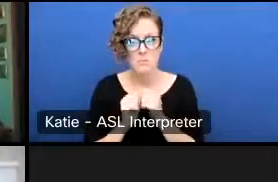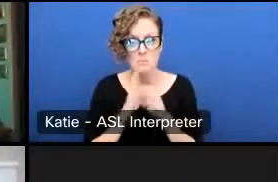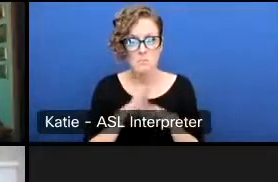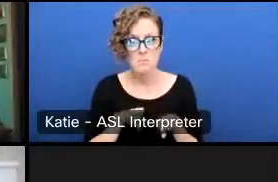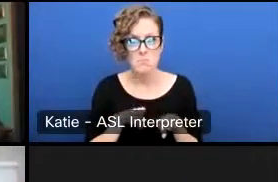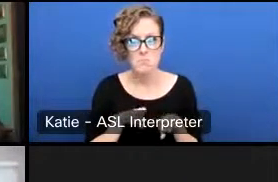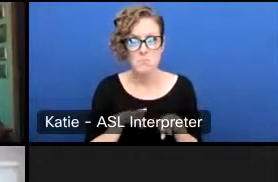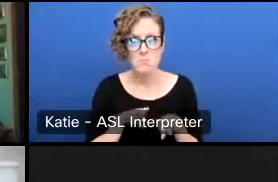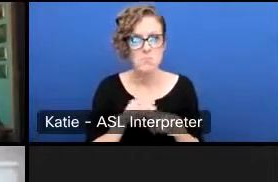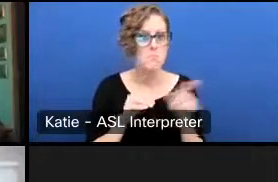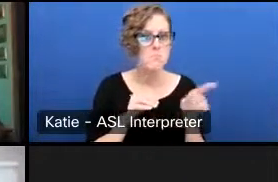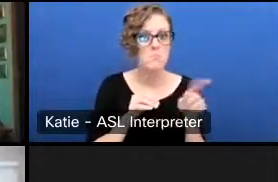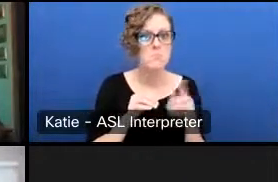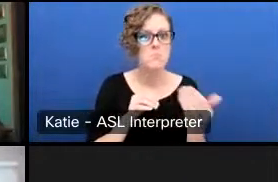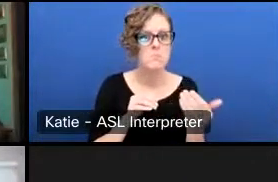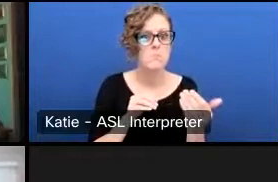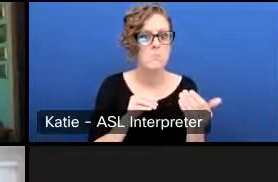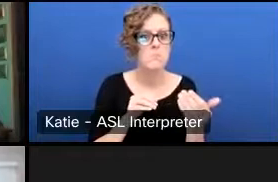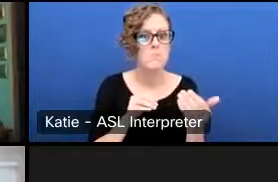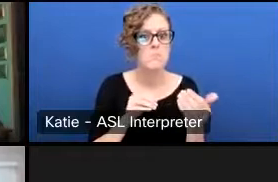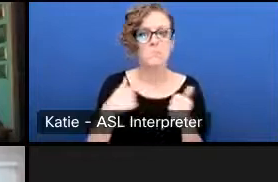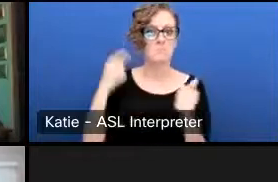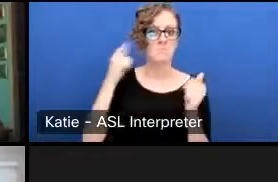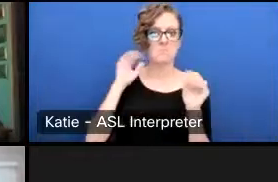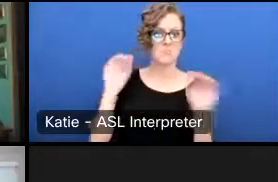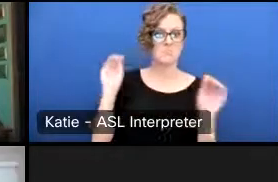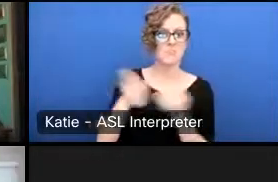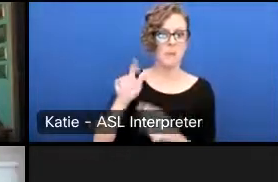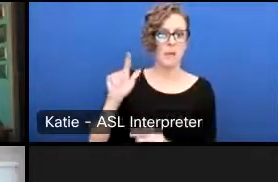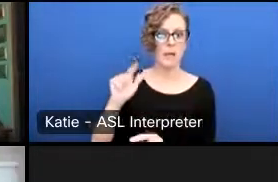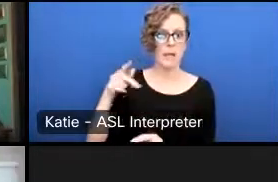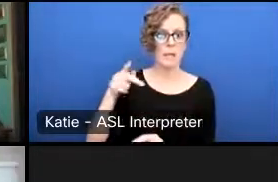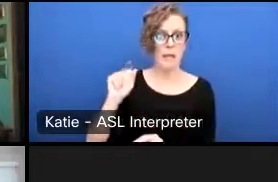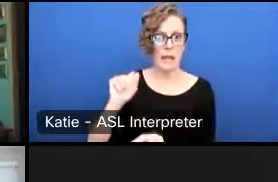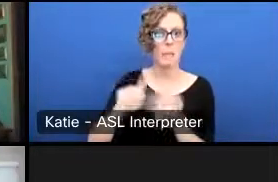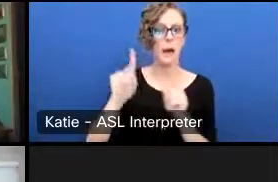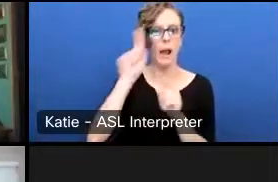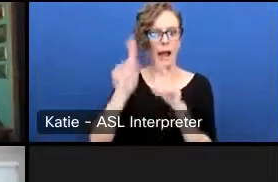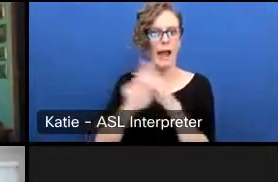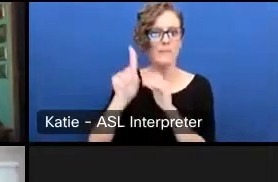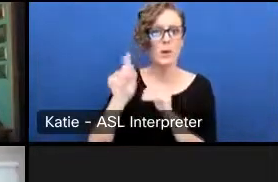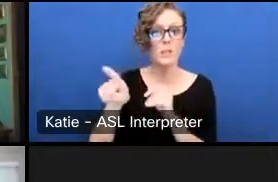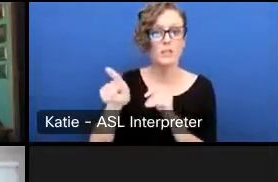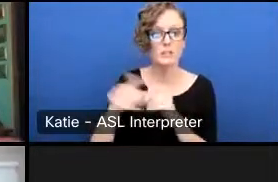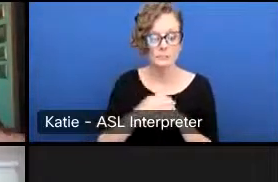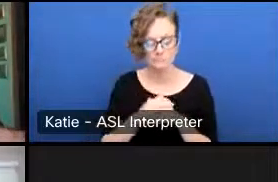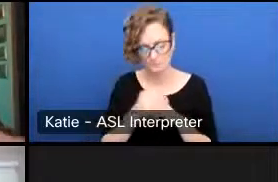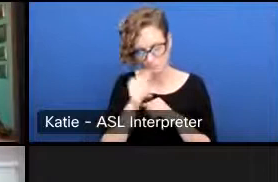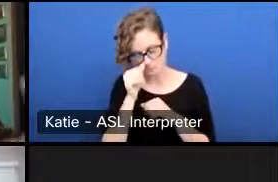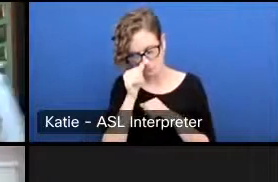There is a, go ahead. Yeah, I'm not hearing anything from an LPA, but I do have a question.